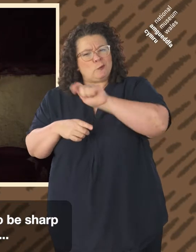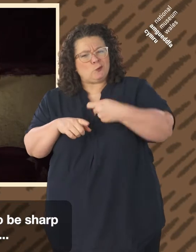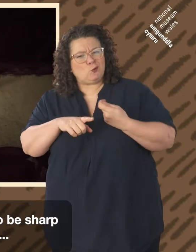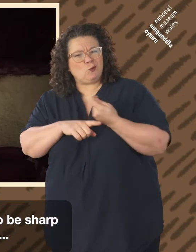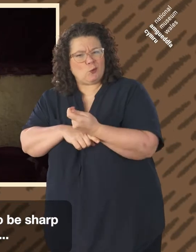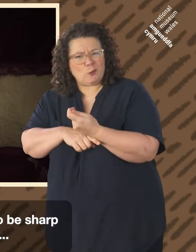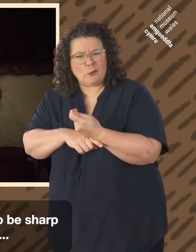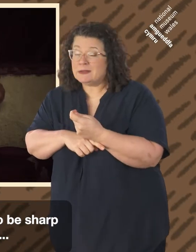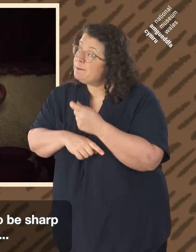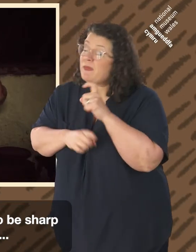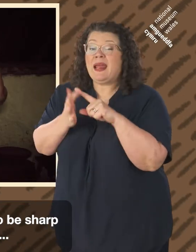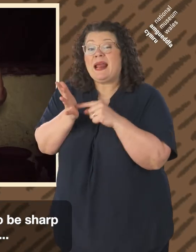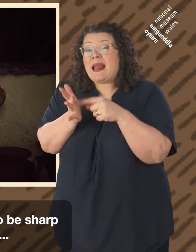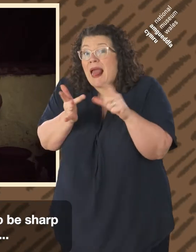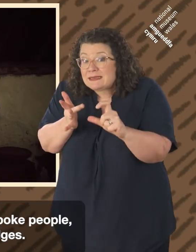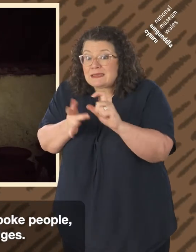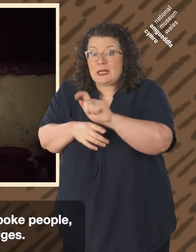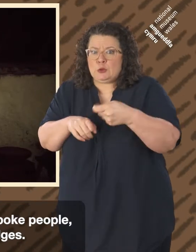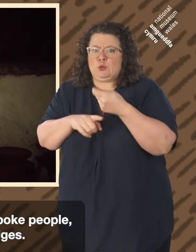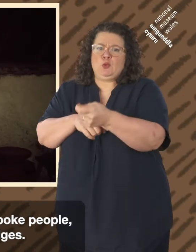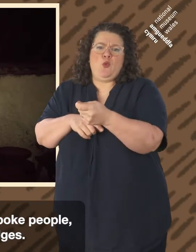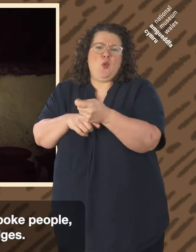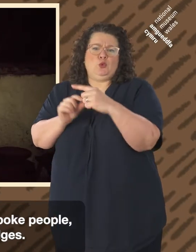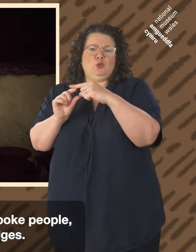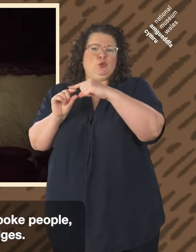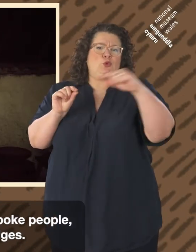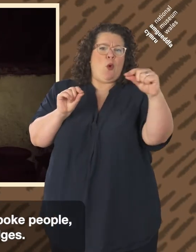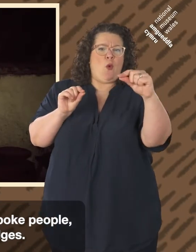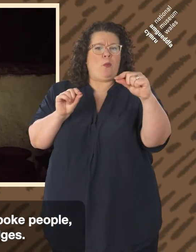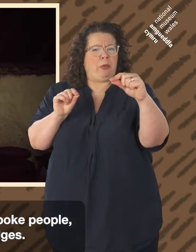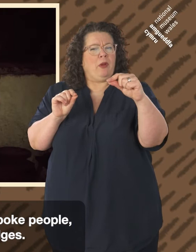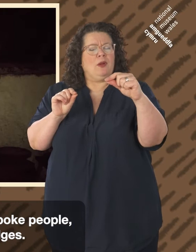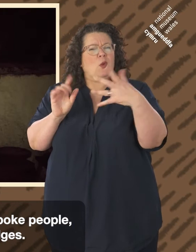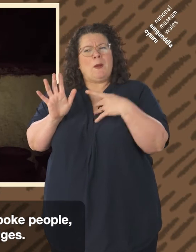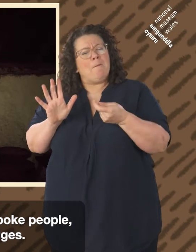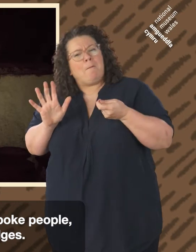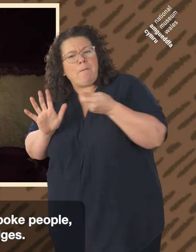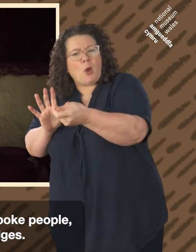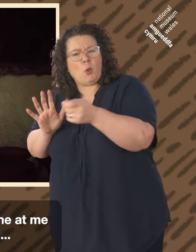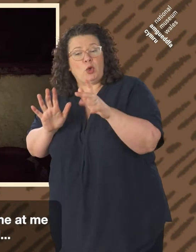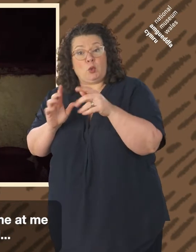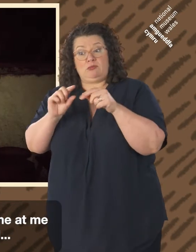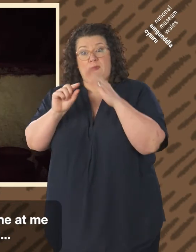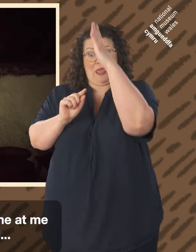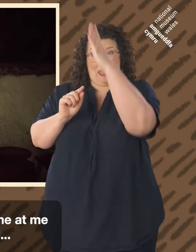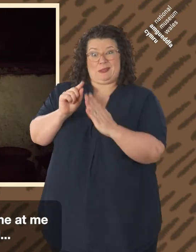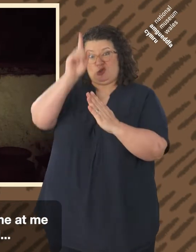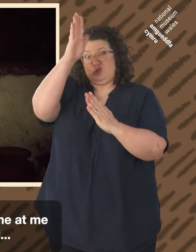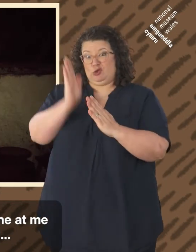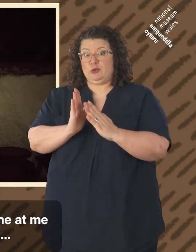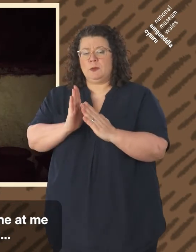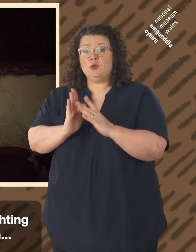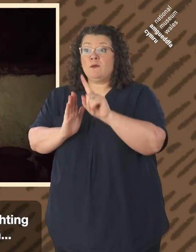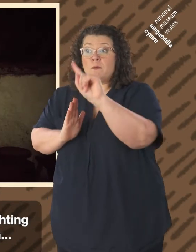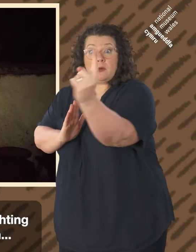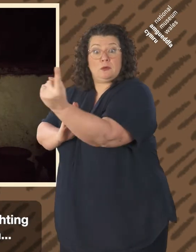Celtic swords tend to be sharp on the sides, so they don't tend to poke people, they use the edges. So if someone came at me with